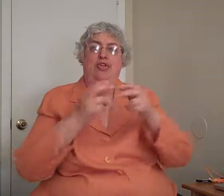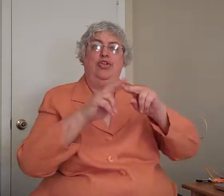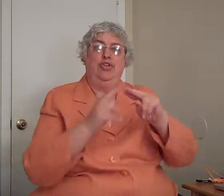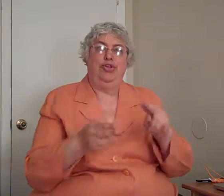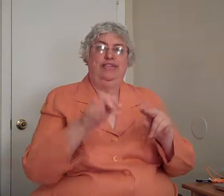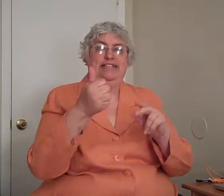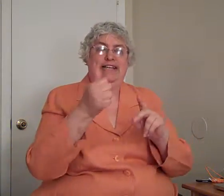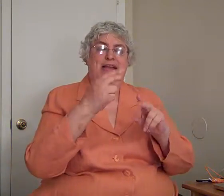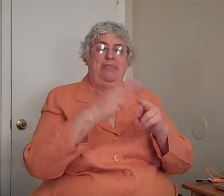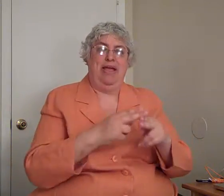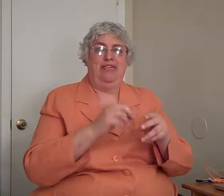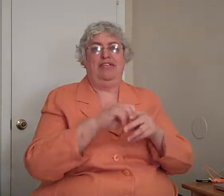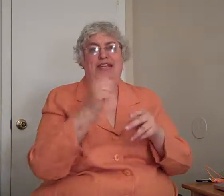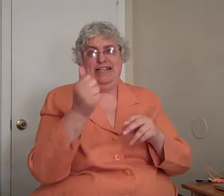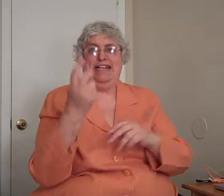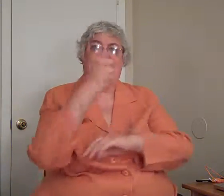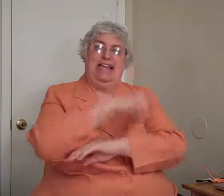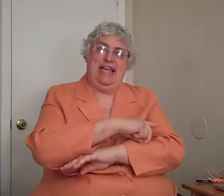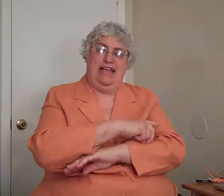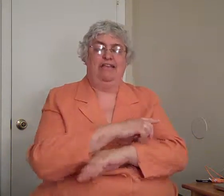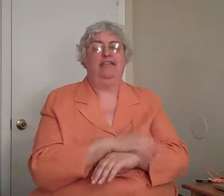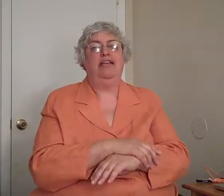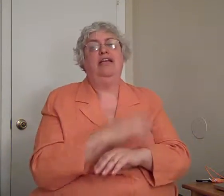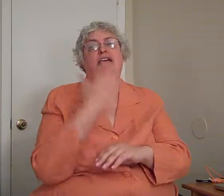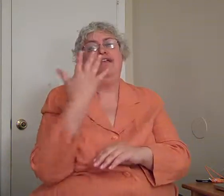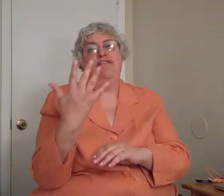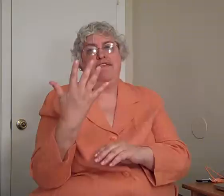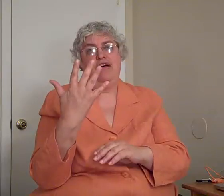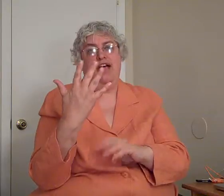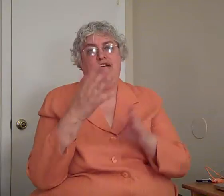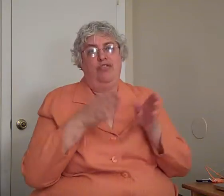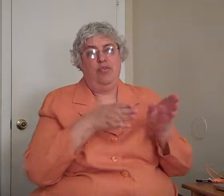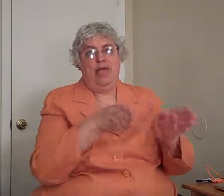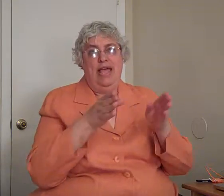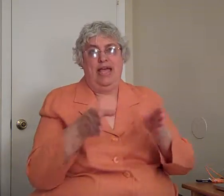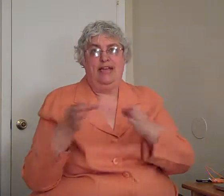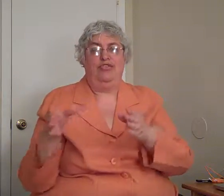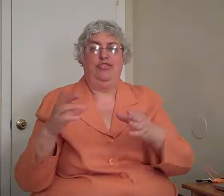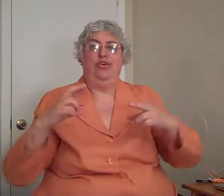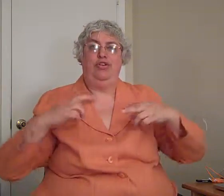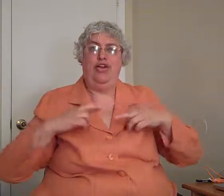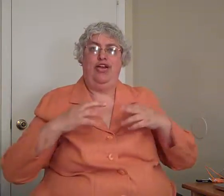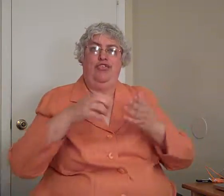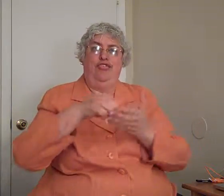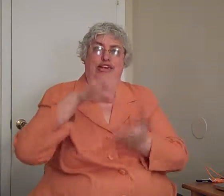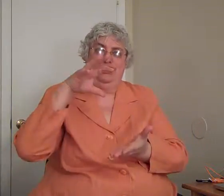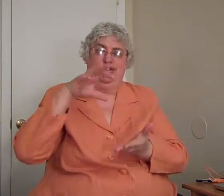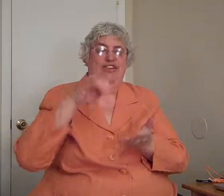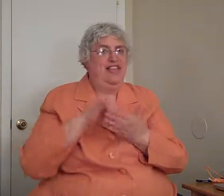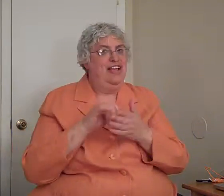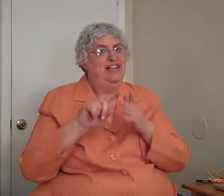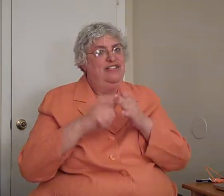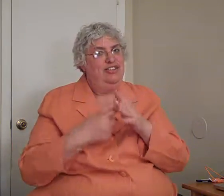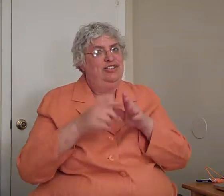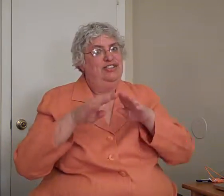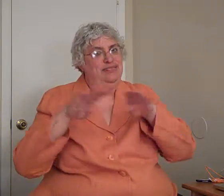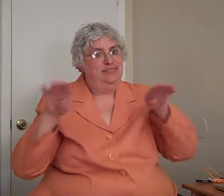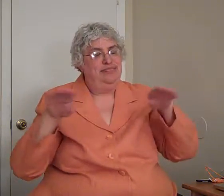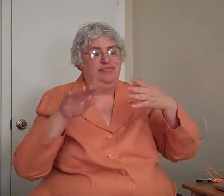10 days, or the 5 little known ways to retire rich, right? That's really just the beginning. There are layers upon layers